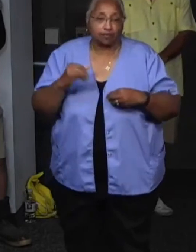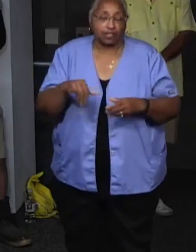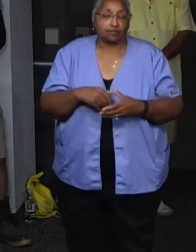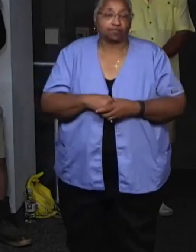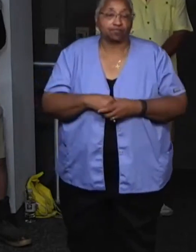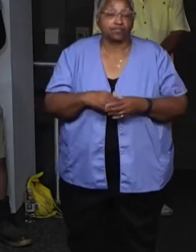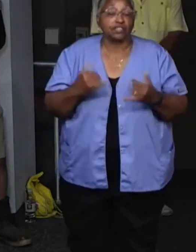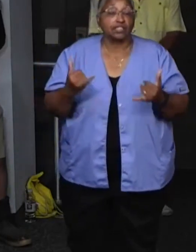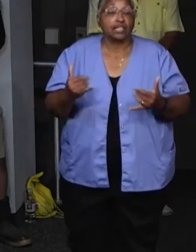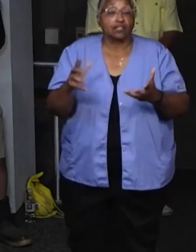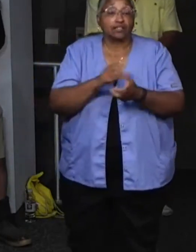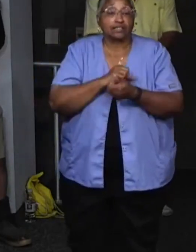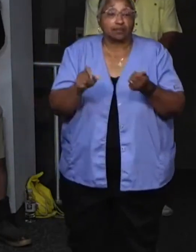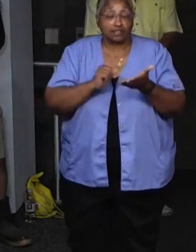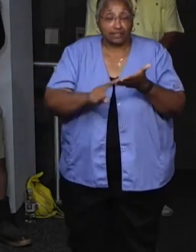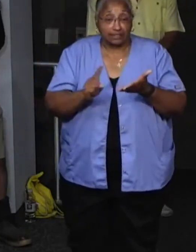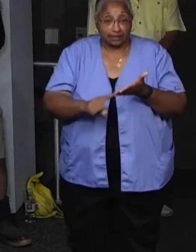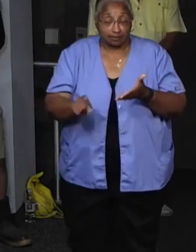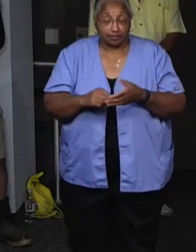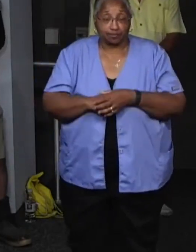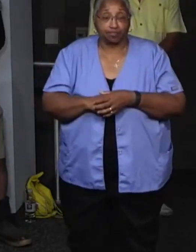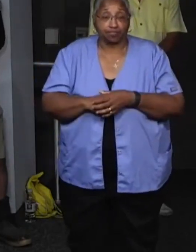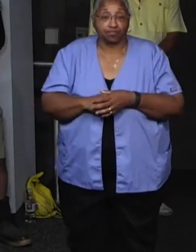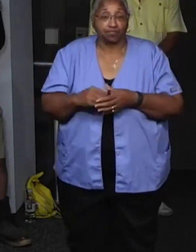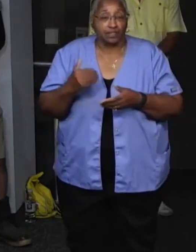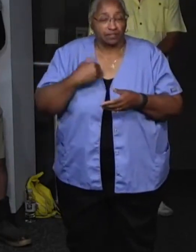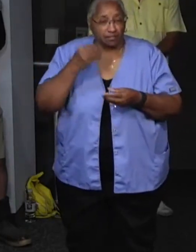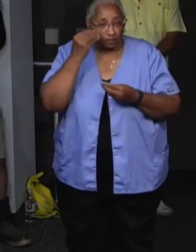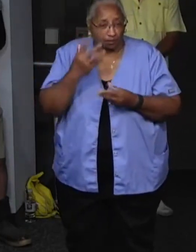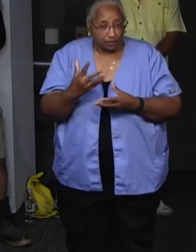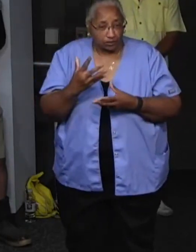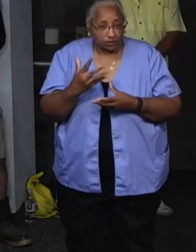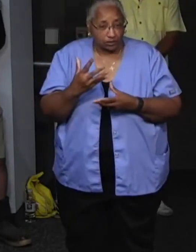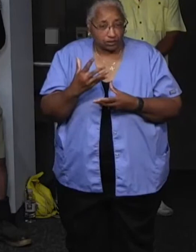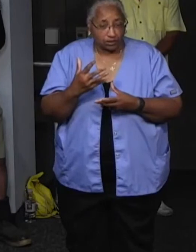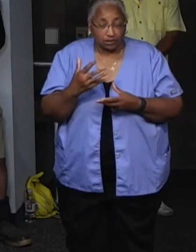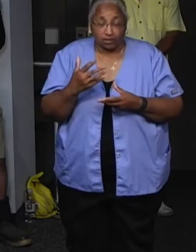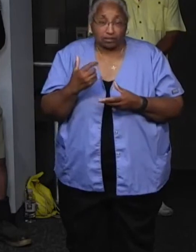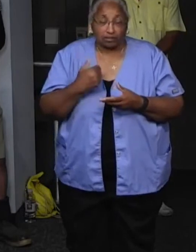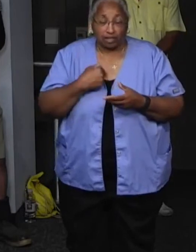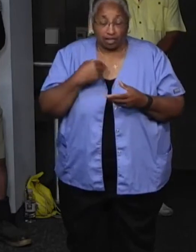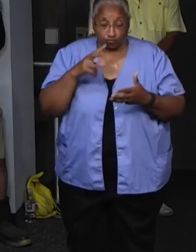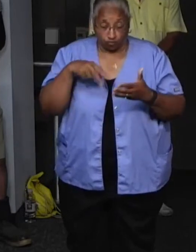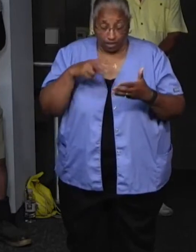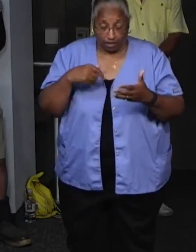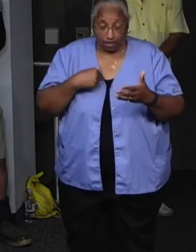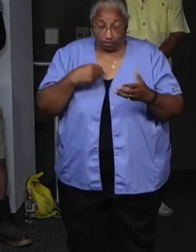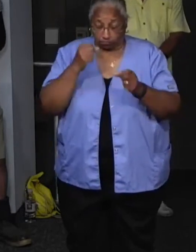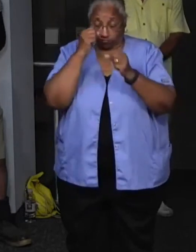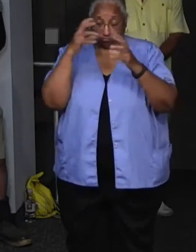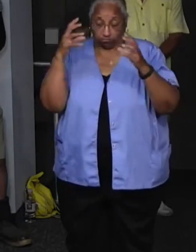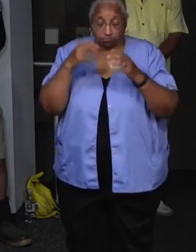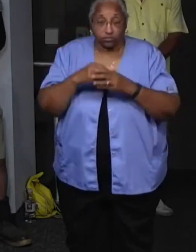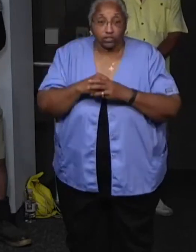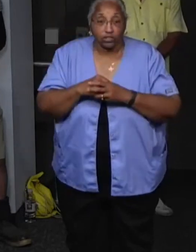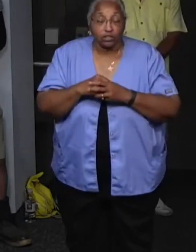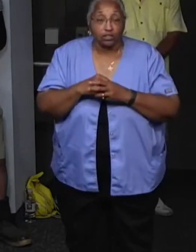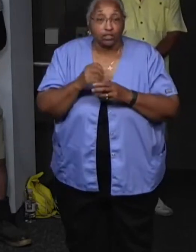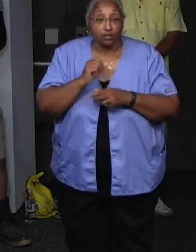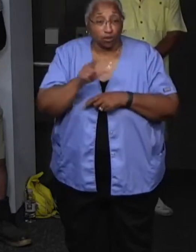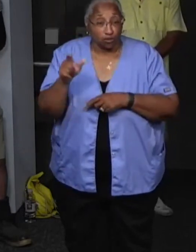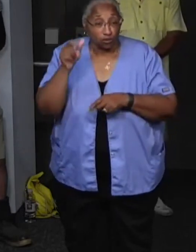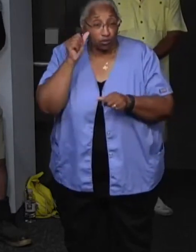assessment next. I have a fact that blew my mind when I read it this evening. Everyone